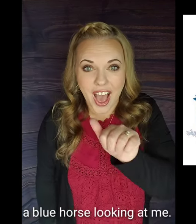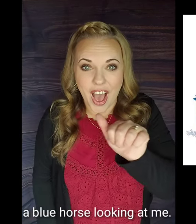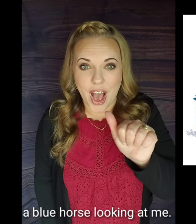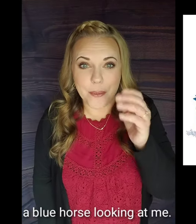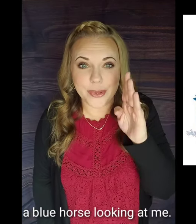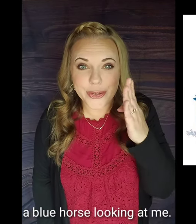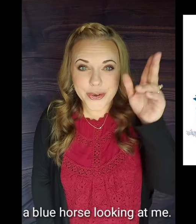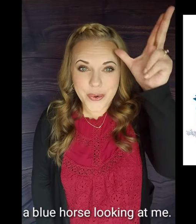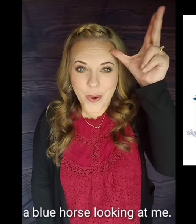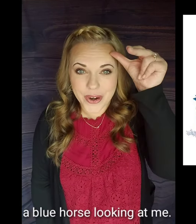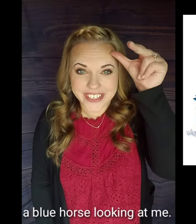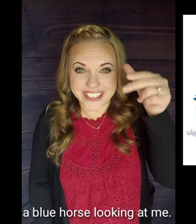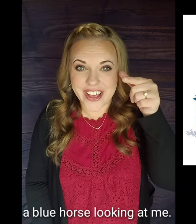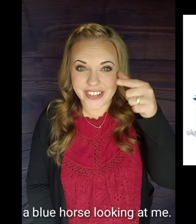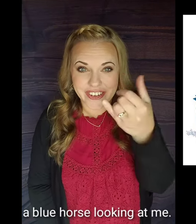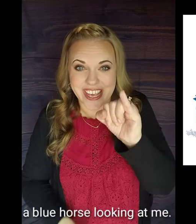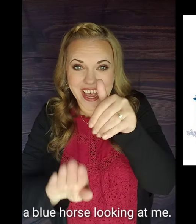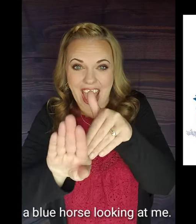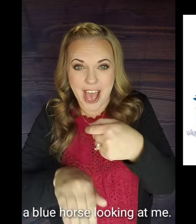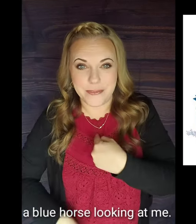a blue horse looking at me.